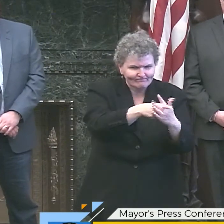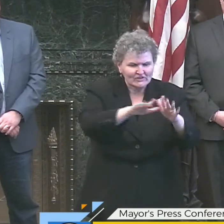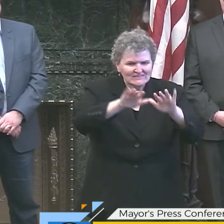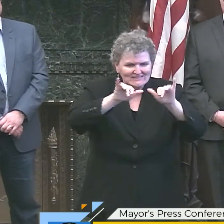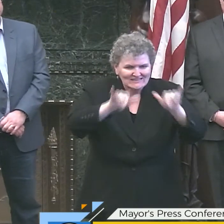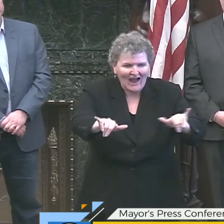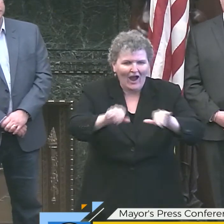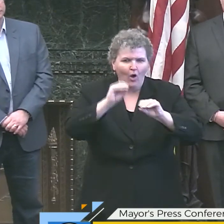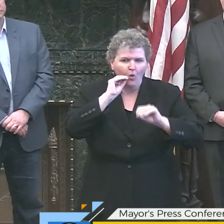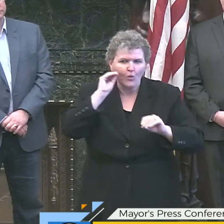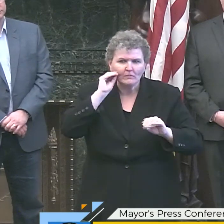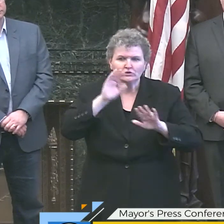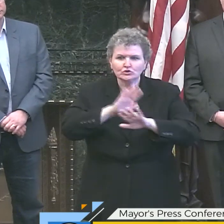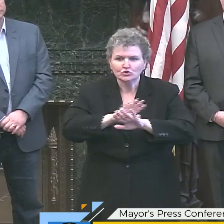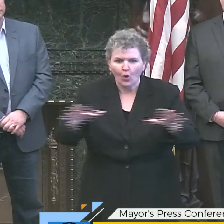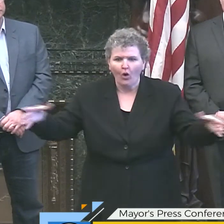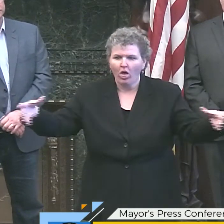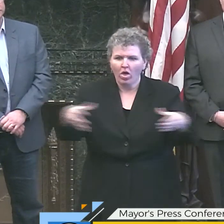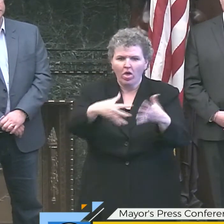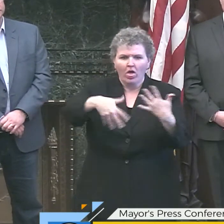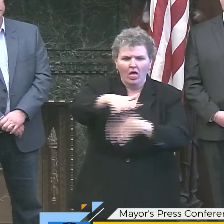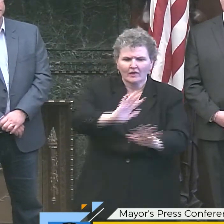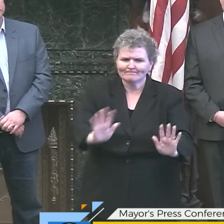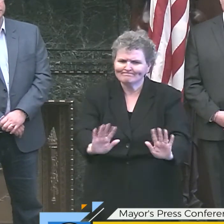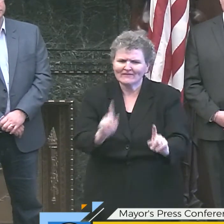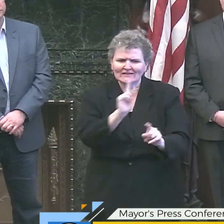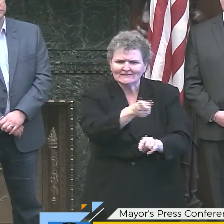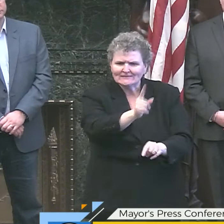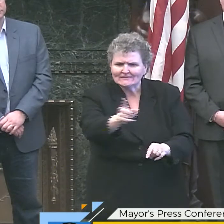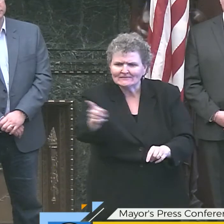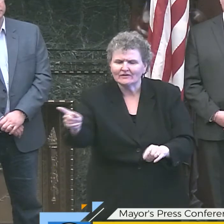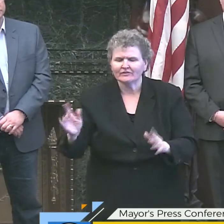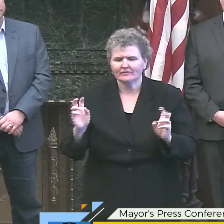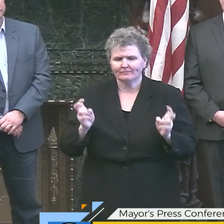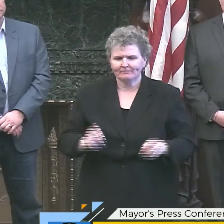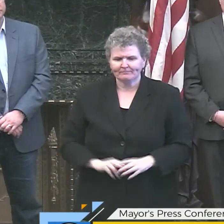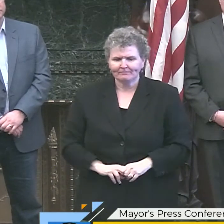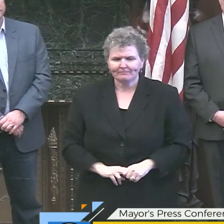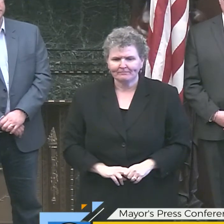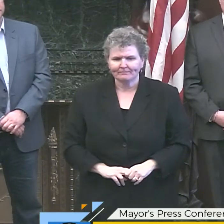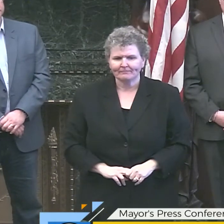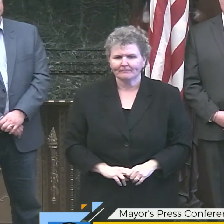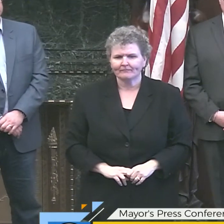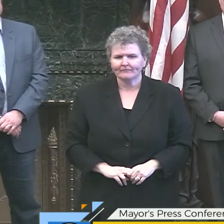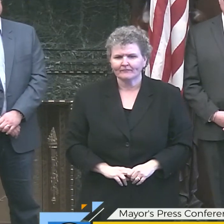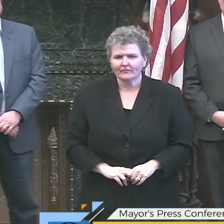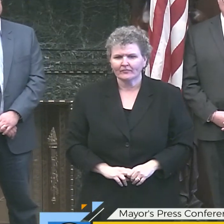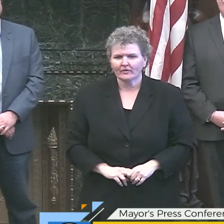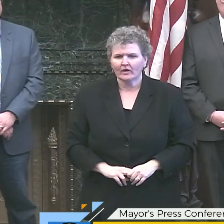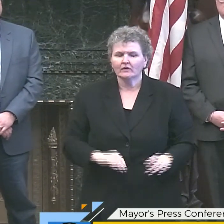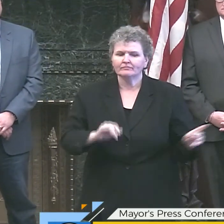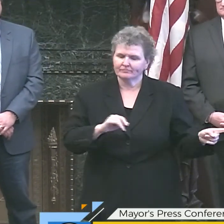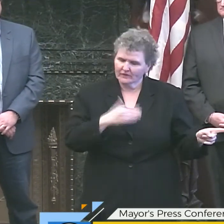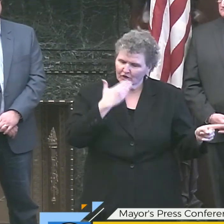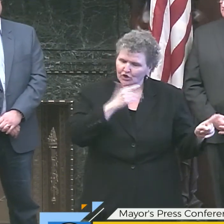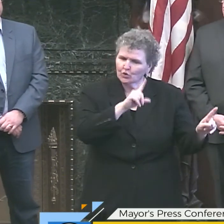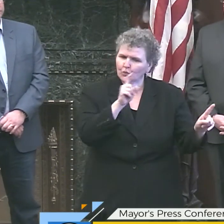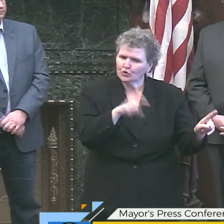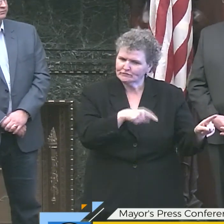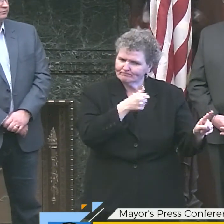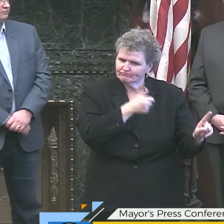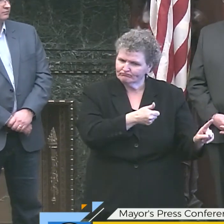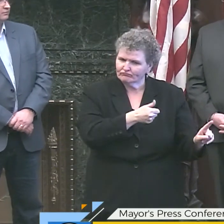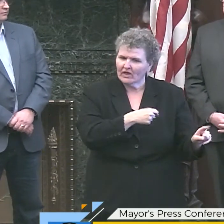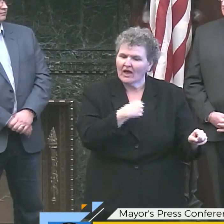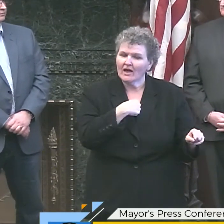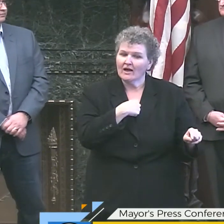to, have fewer people in a bigger space? I think that's a really good question. Right now, we